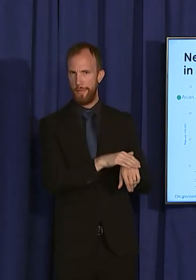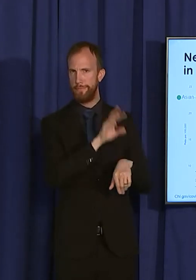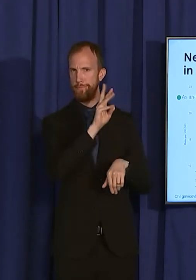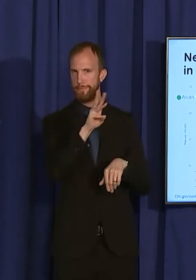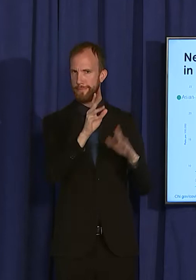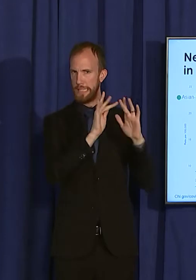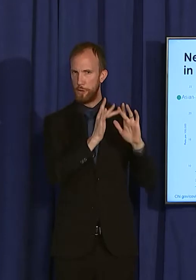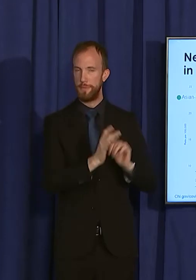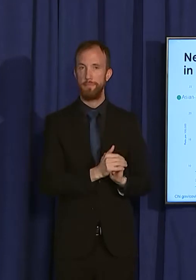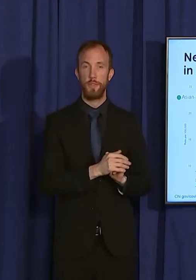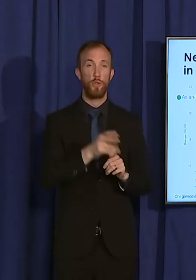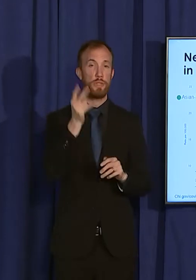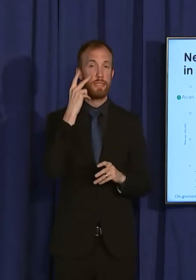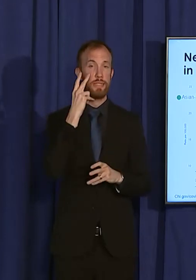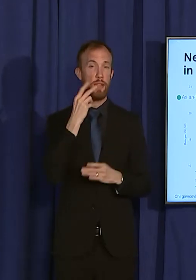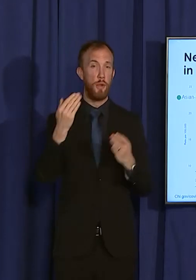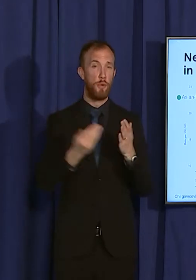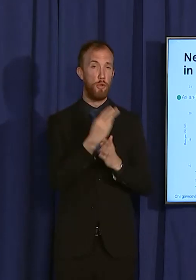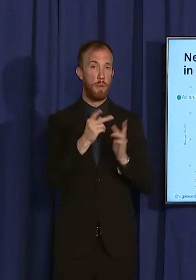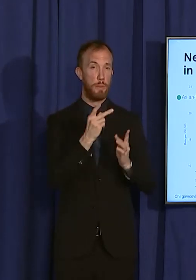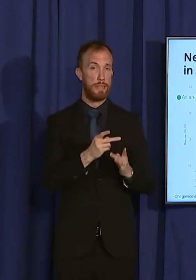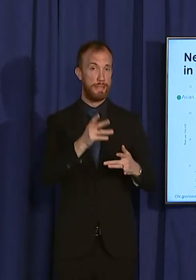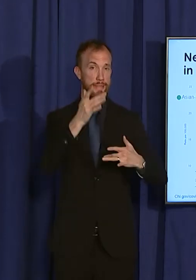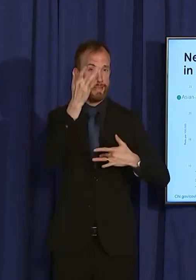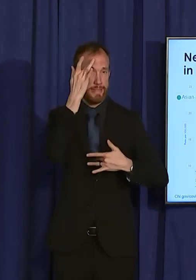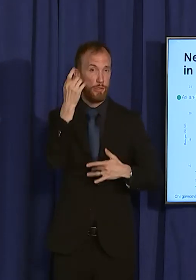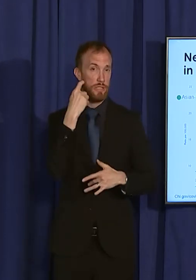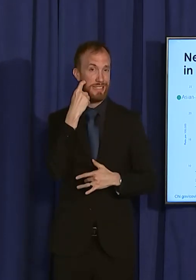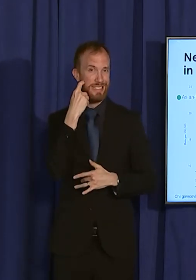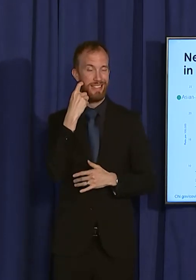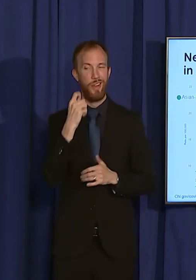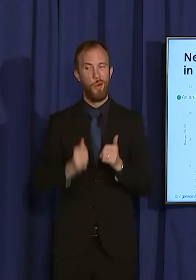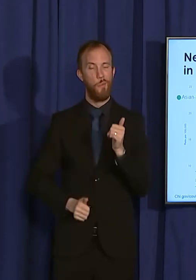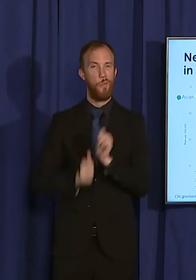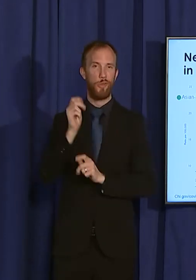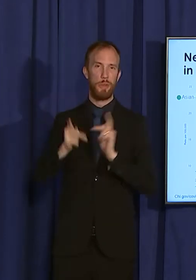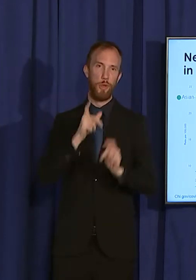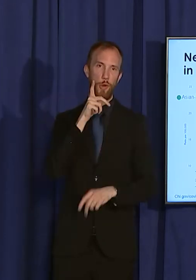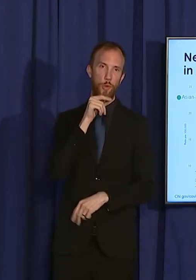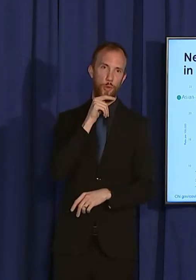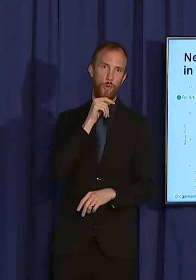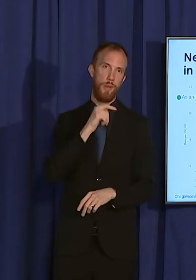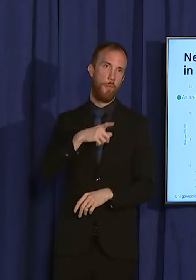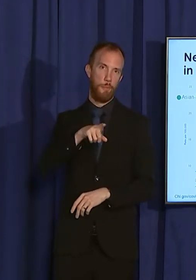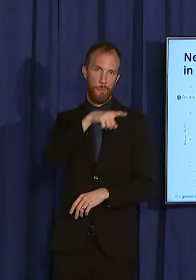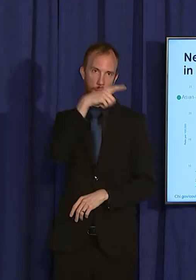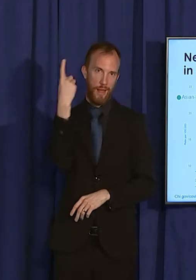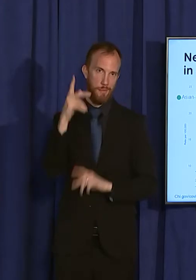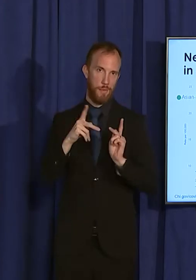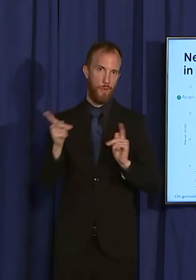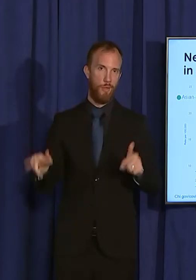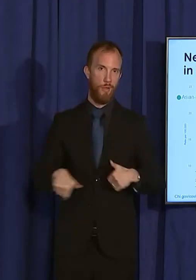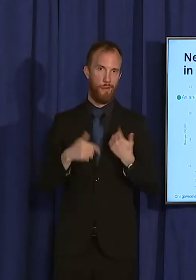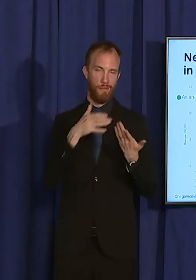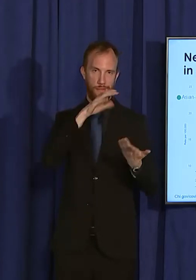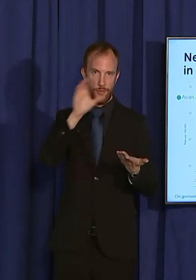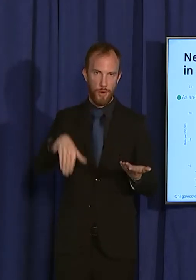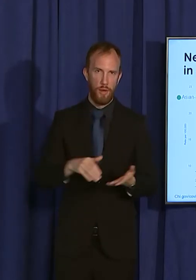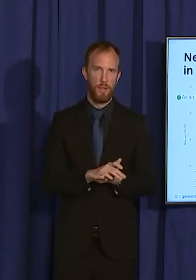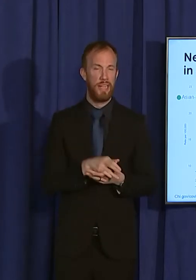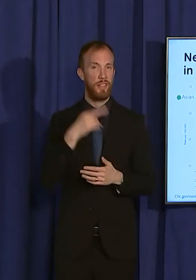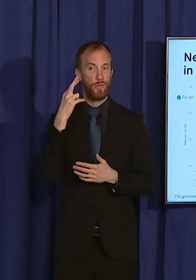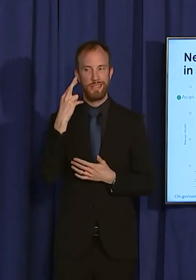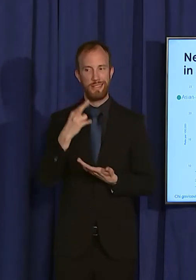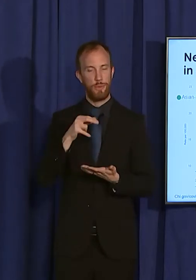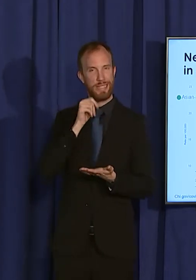that the new COVID case rates still are the highest among Black Chicagoans, and that is most attributable to the fact that we are seeing the lowest